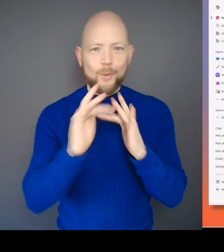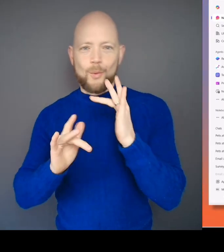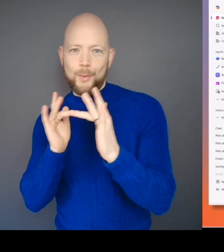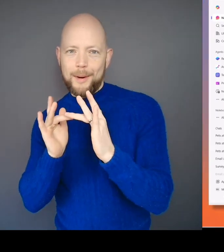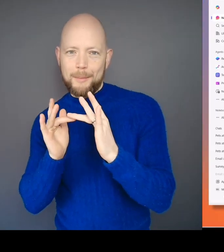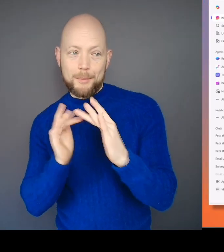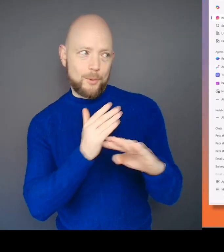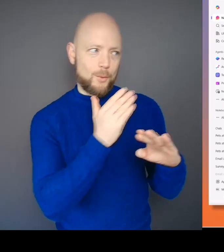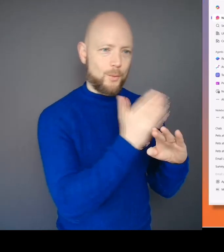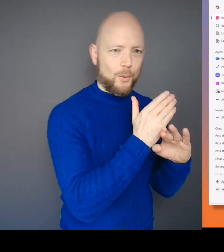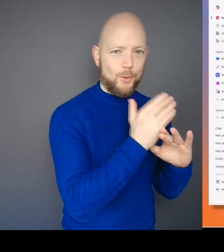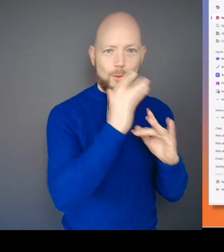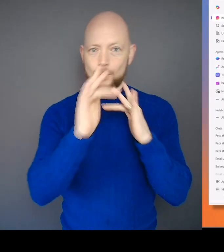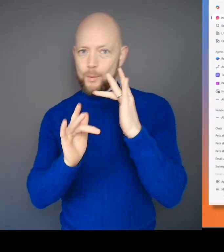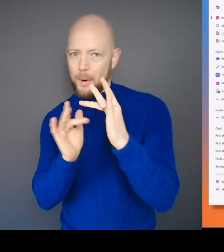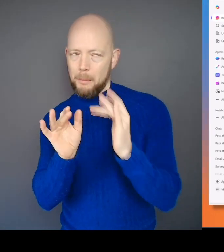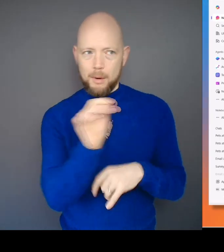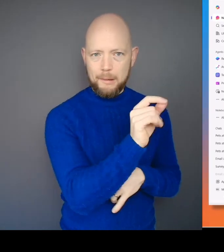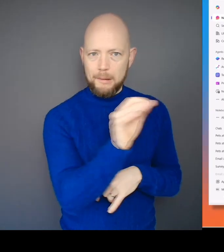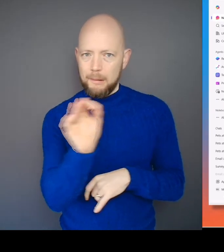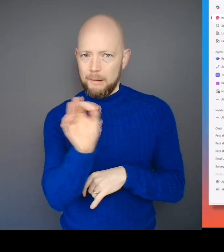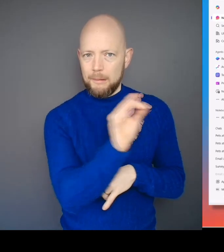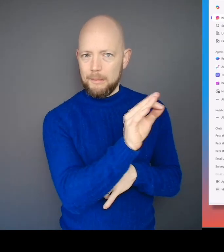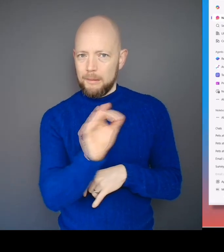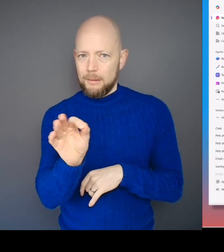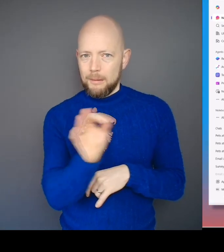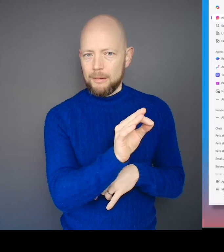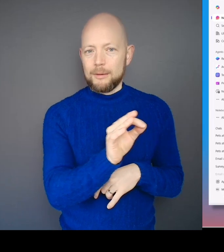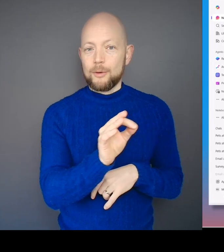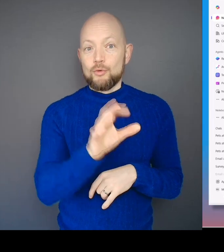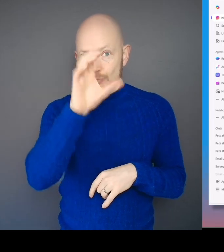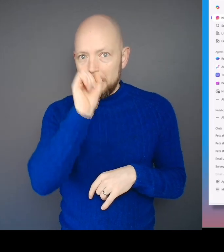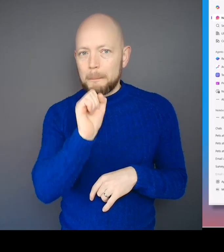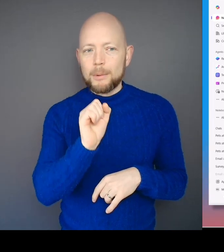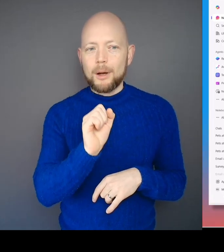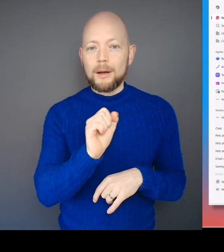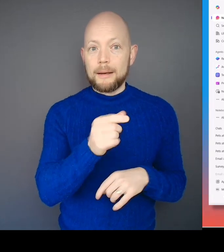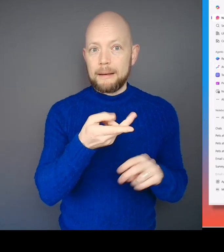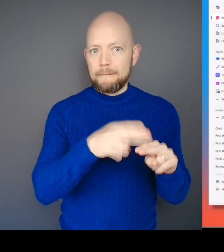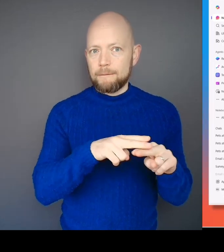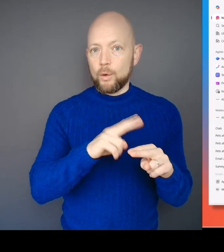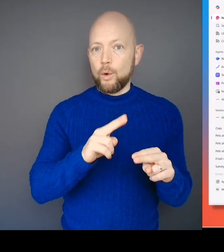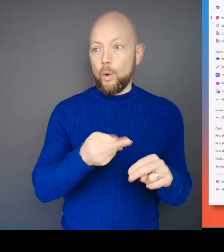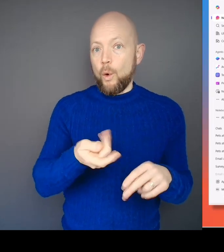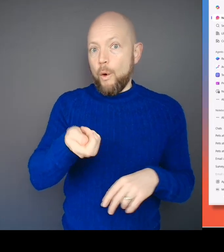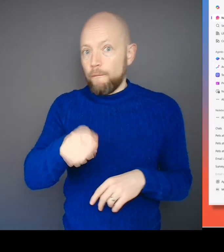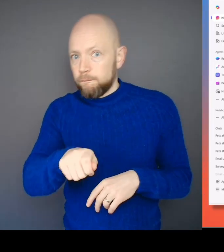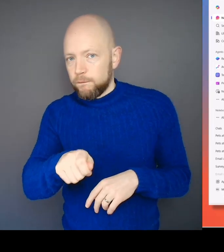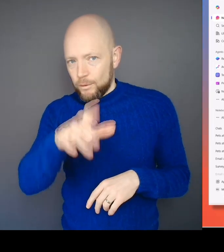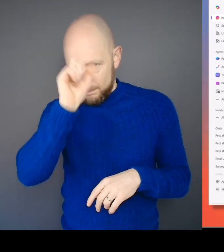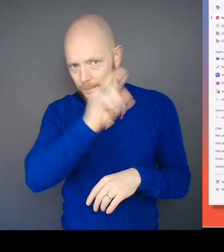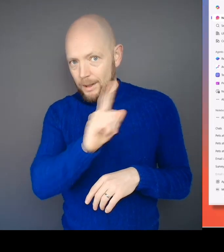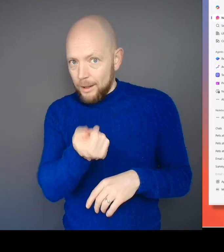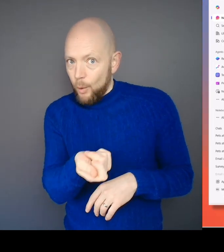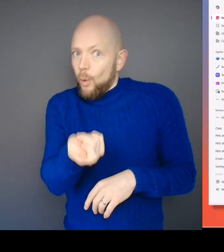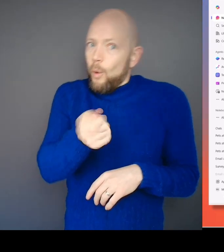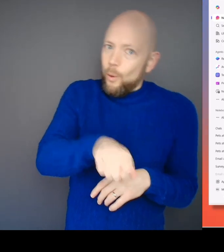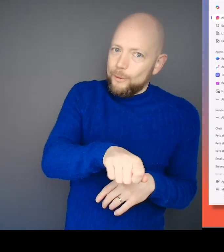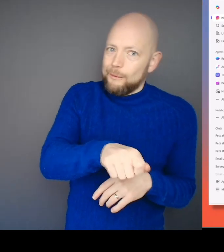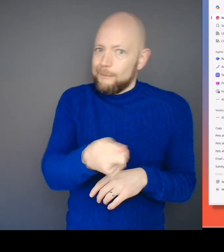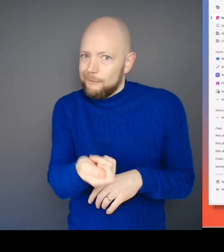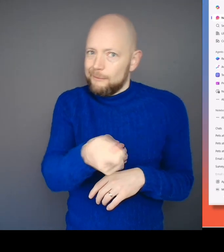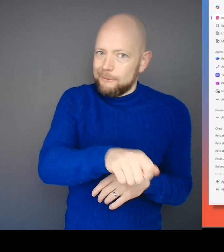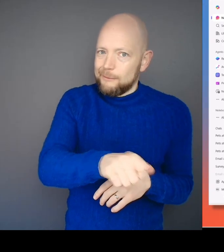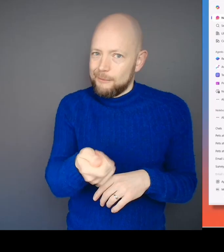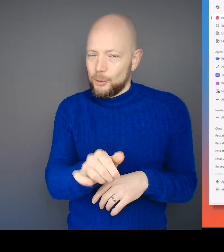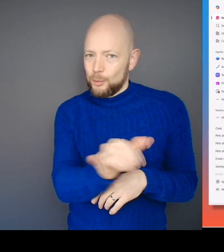IQ into what you're doing. But it is useful to be able to switch that off temporarily. Just remember to switch back again if you're not getting the results. Make sure